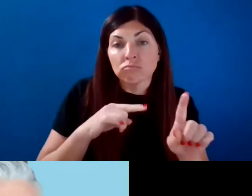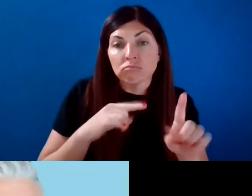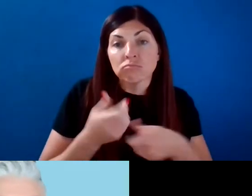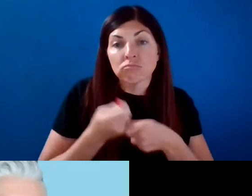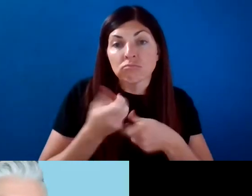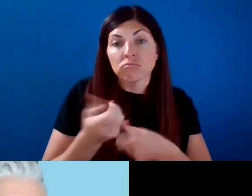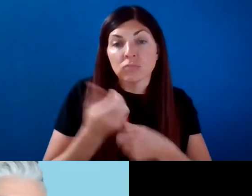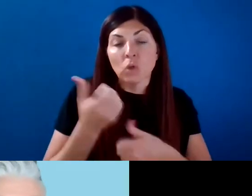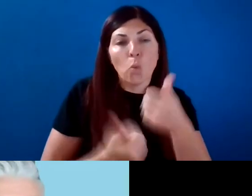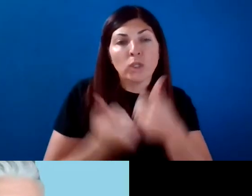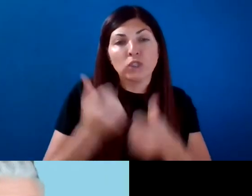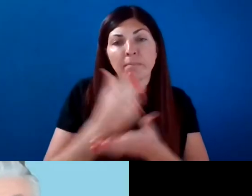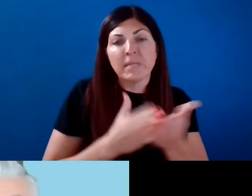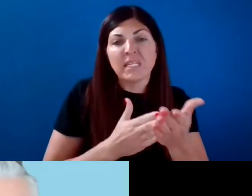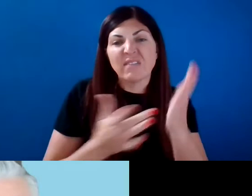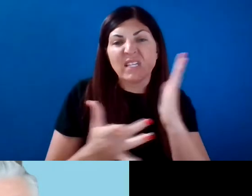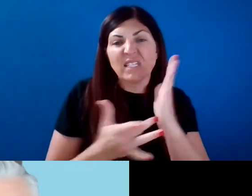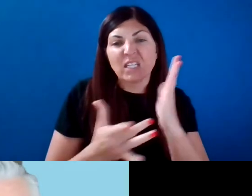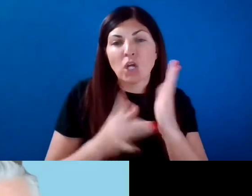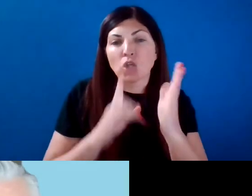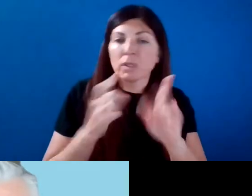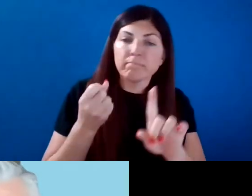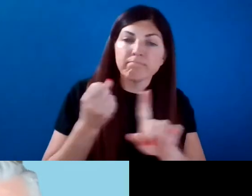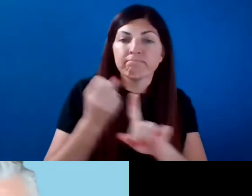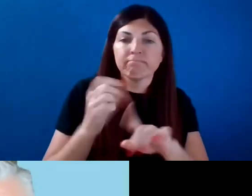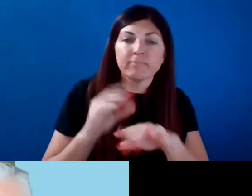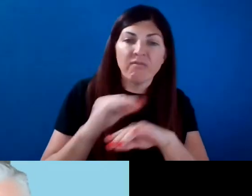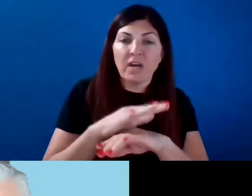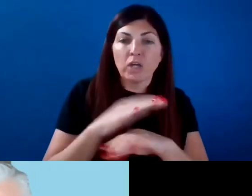piece of technology impacts your life the most?